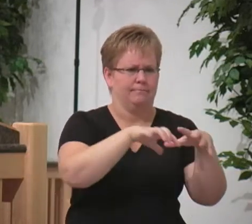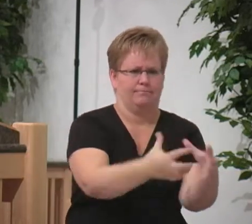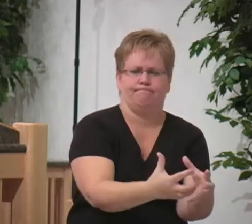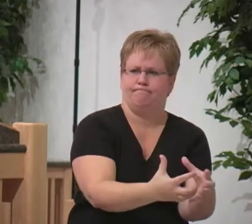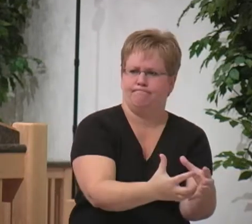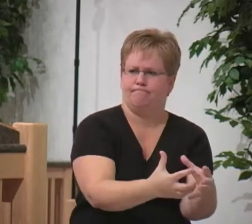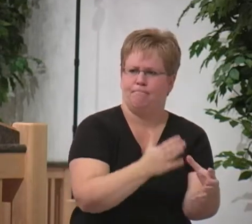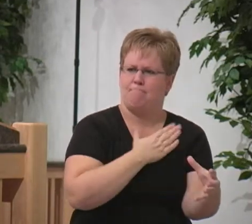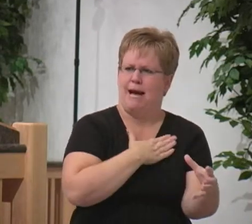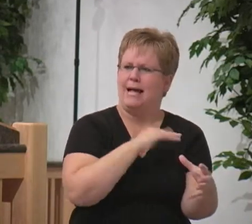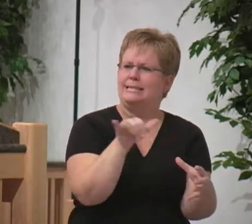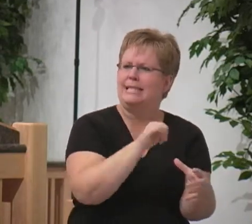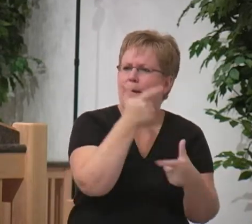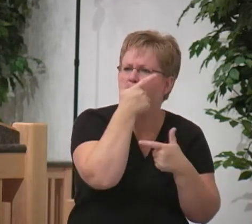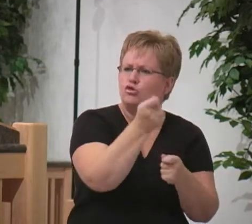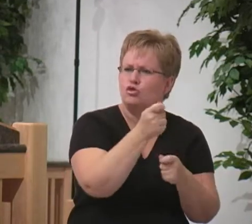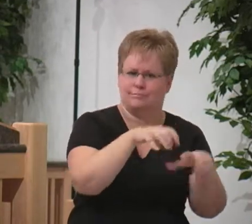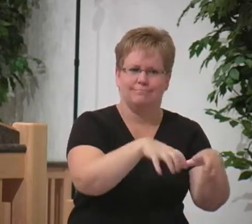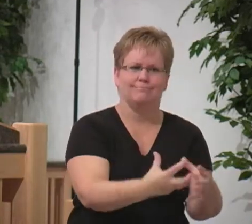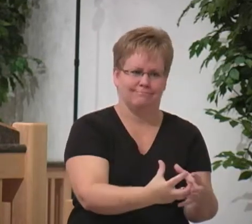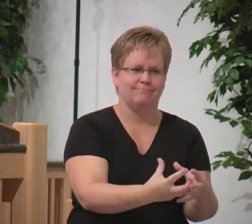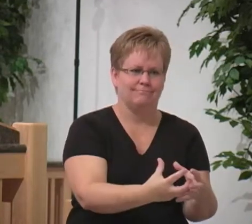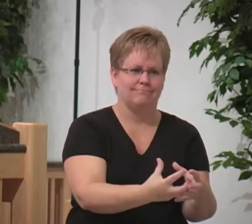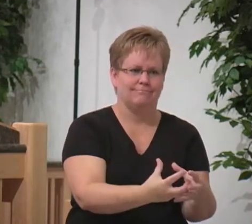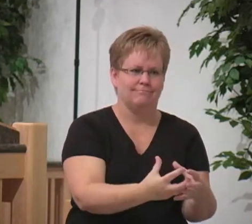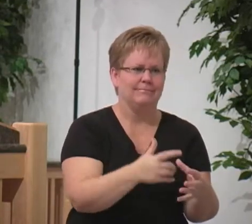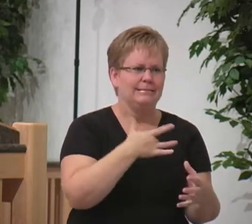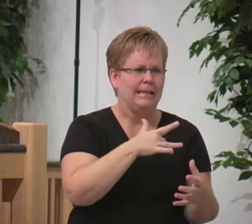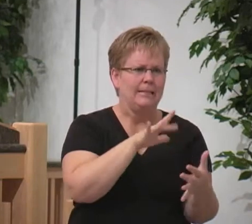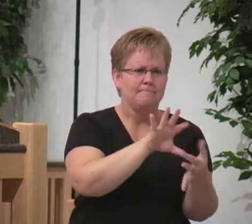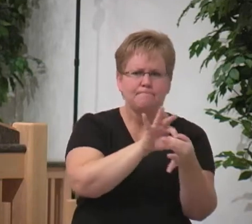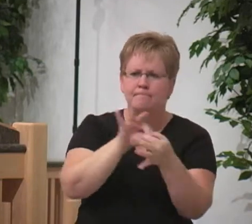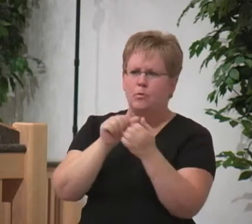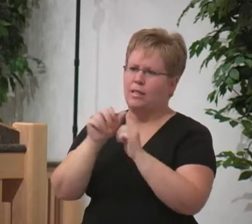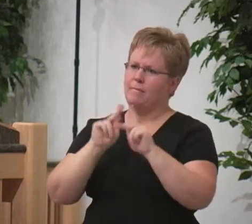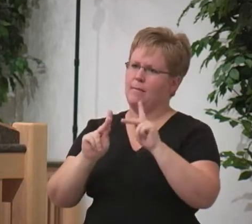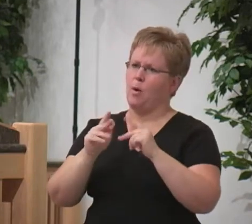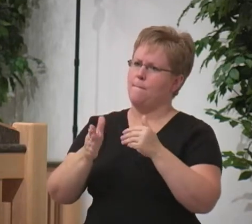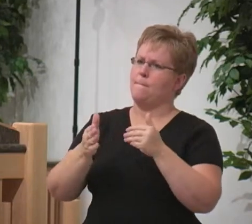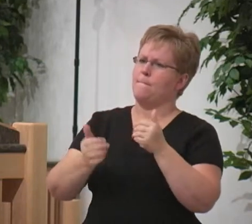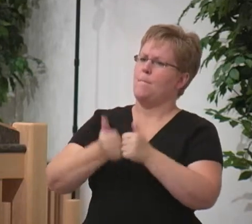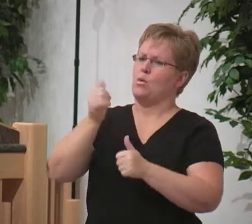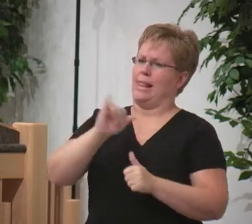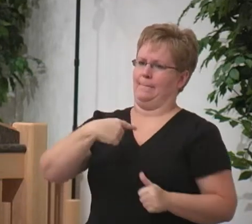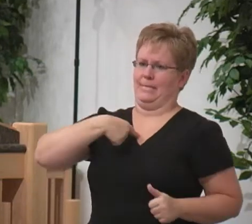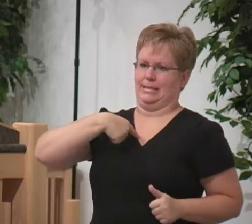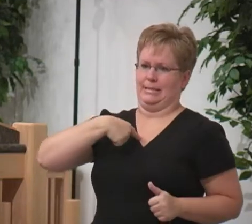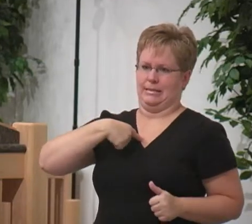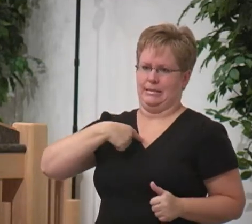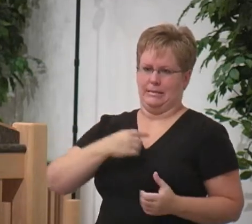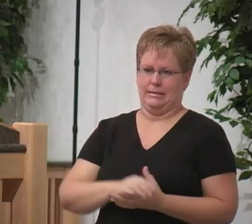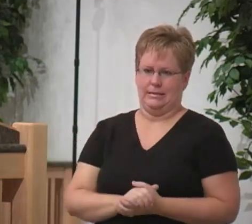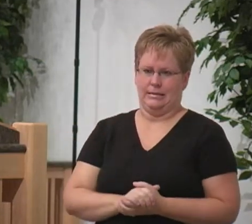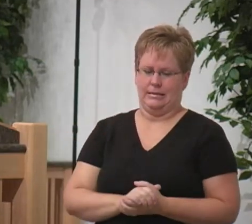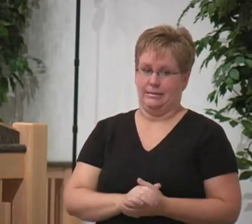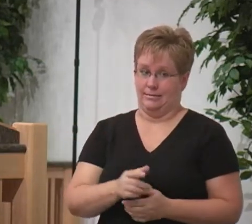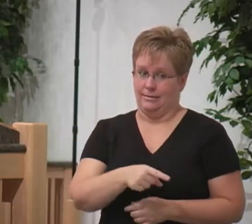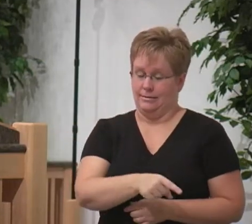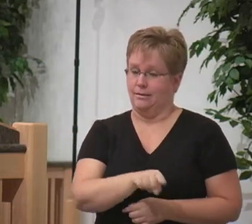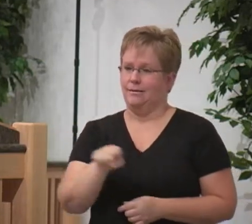of people who are most similar to ourselves. But hospitality